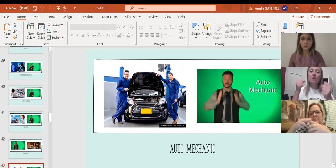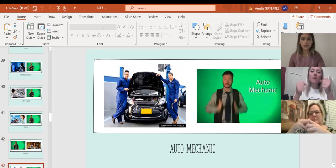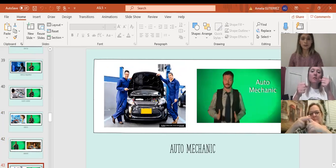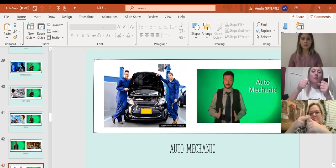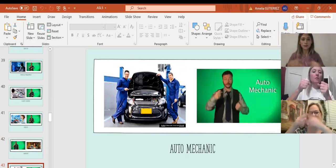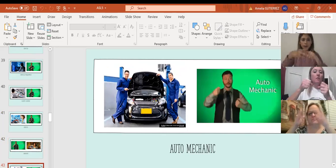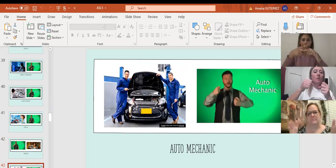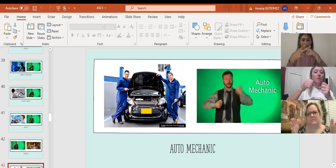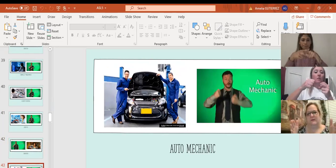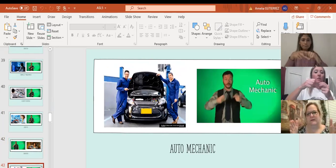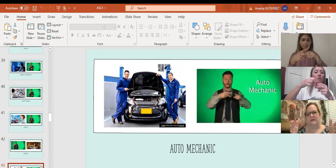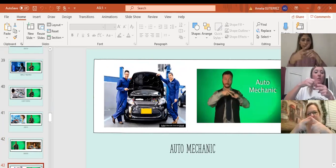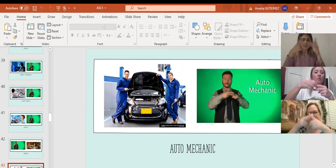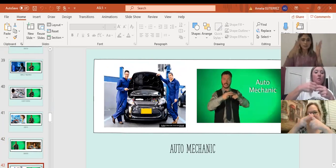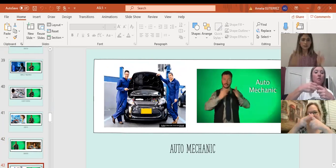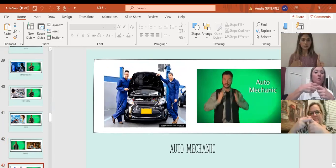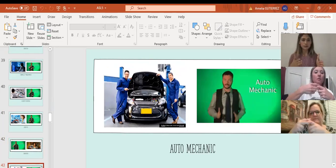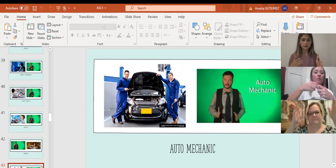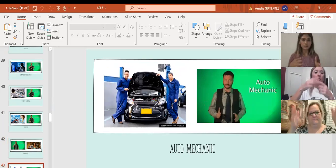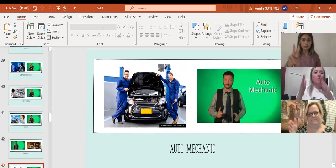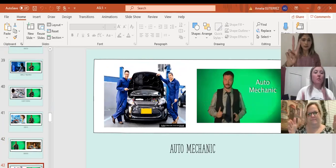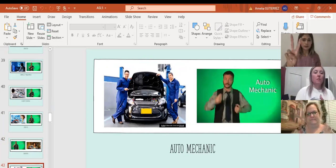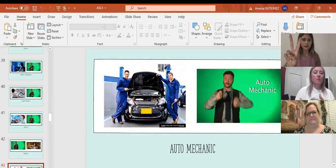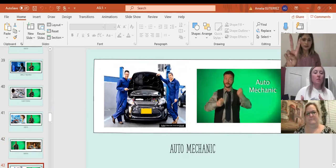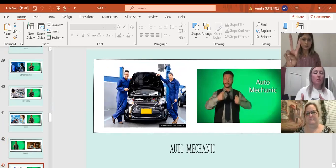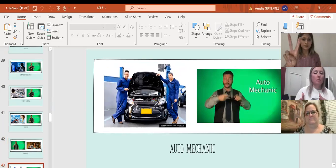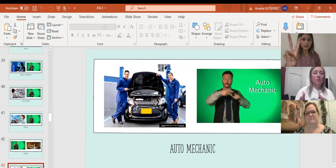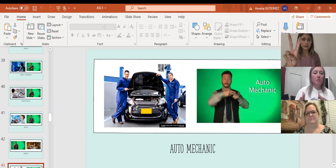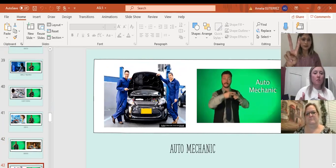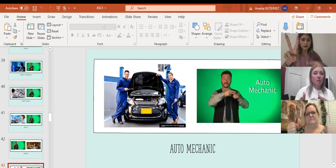Auto mechanic.